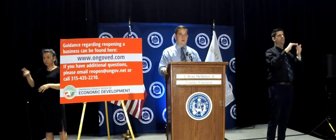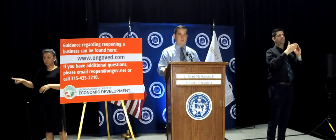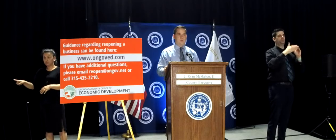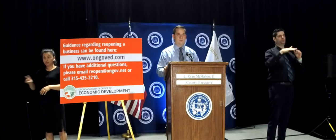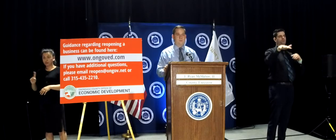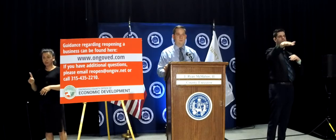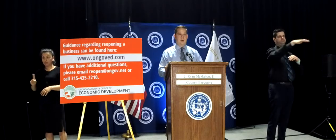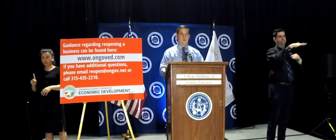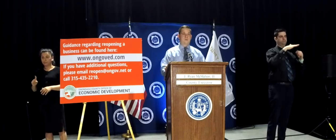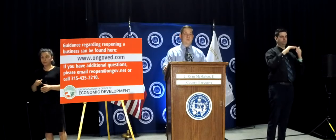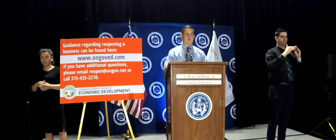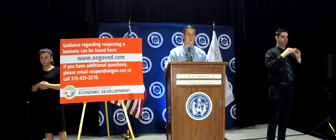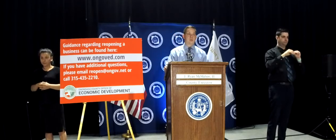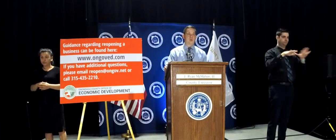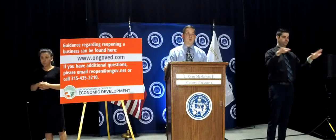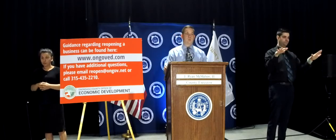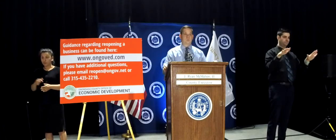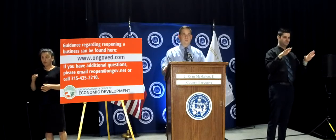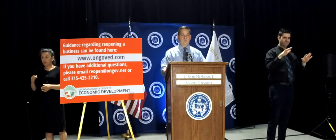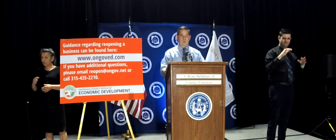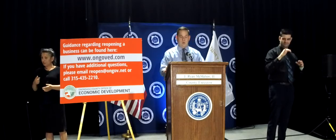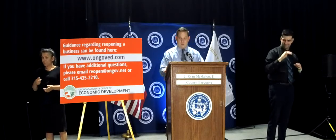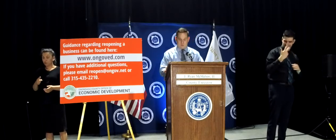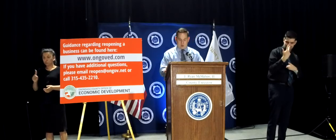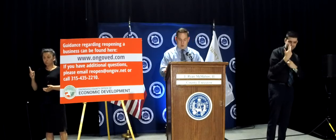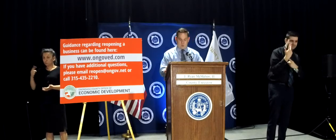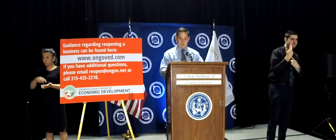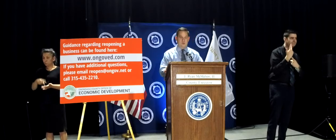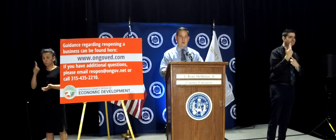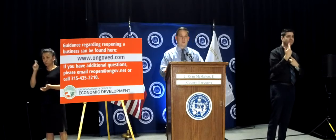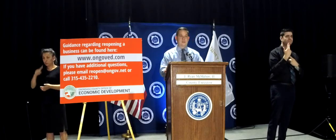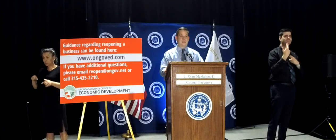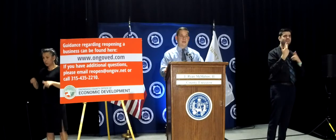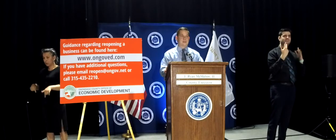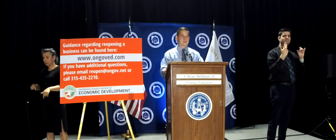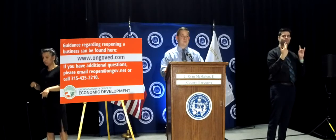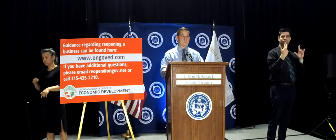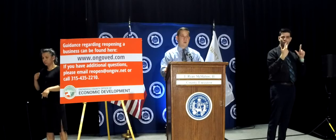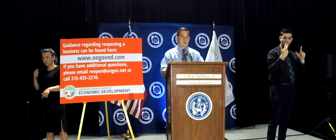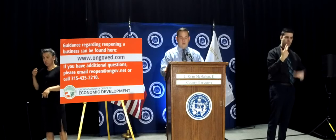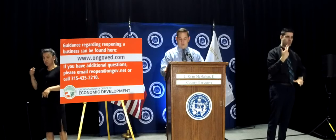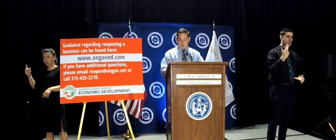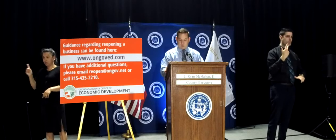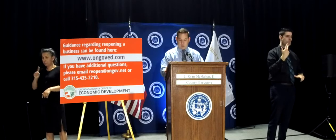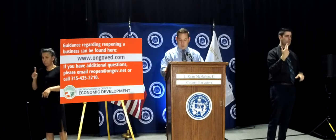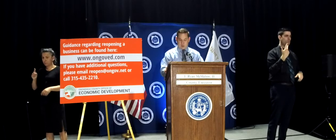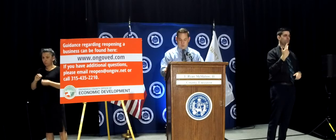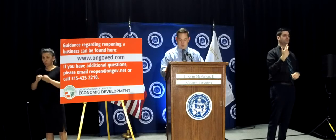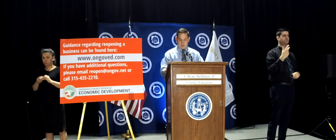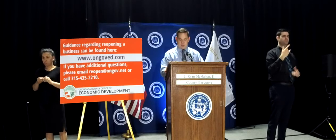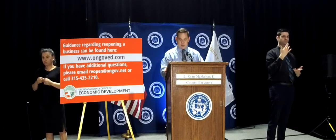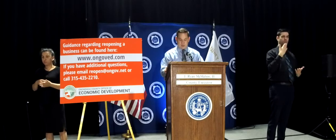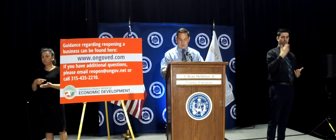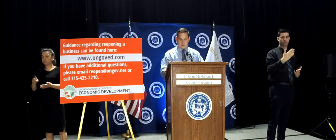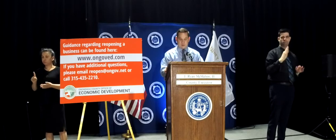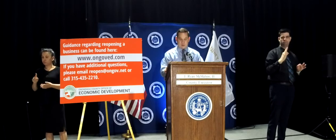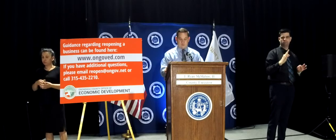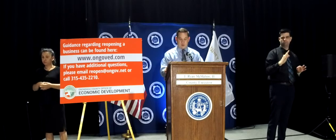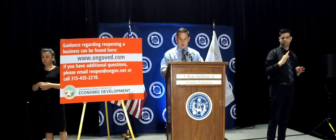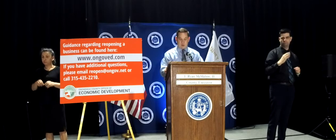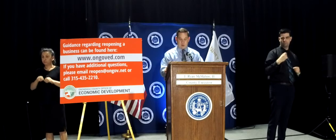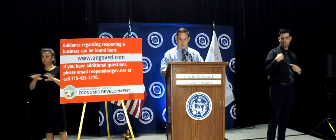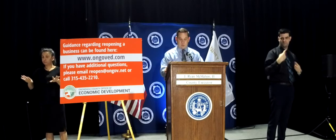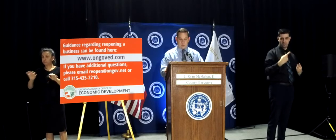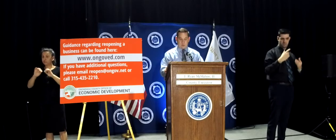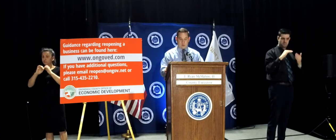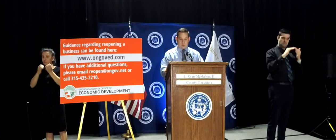our best number, I believe, since week 2 of when we started seeing cases. So 3 community spread cases,